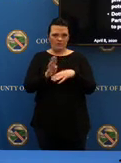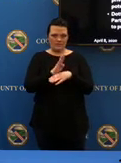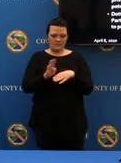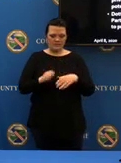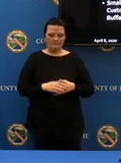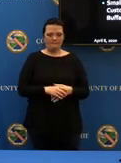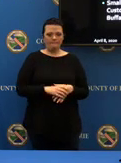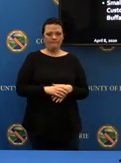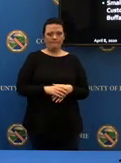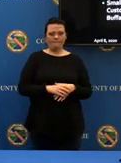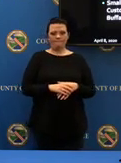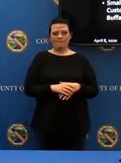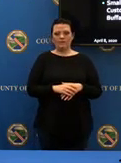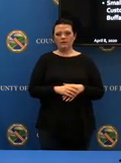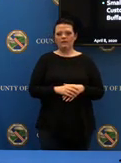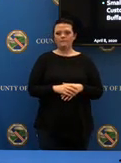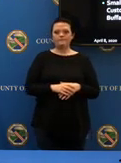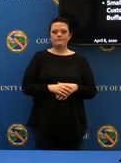businesses.